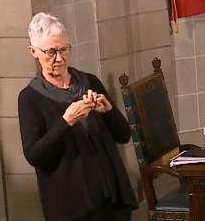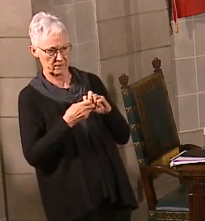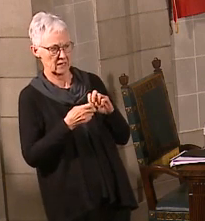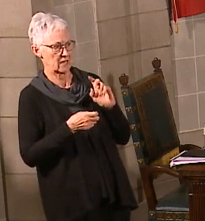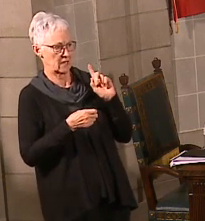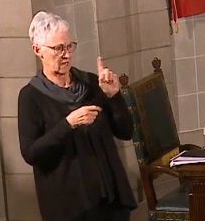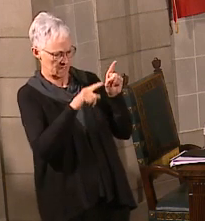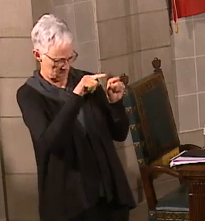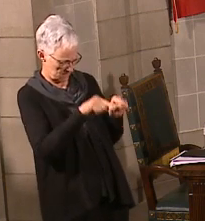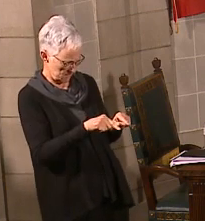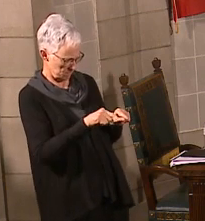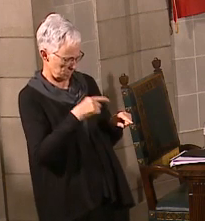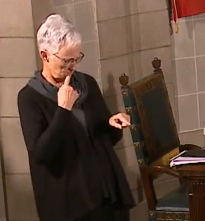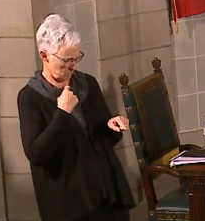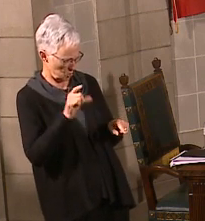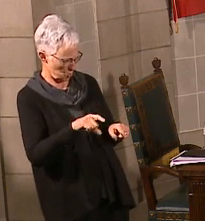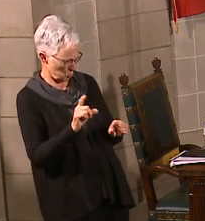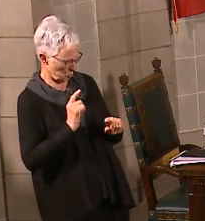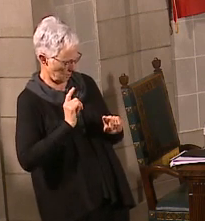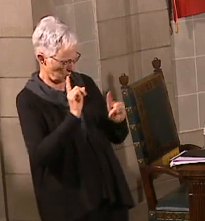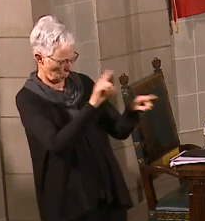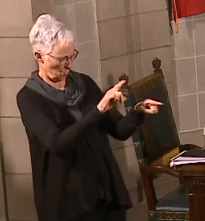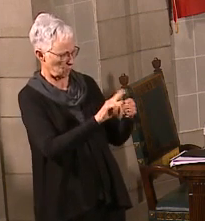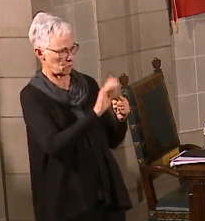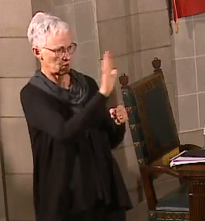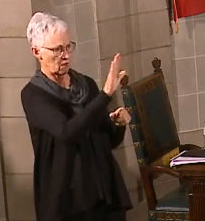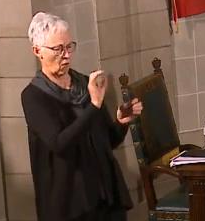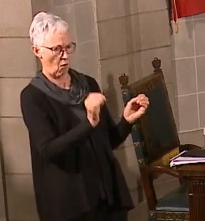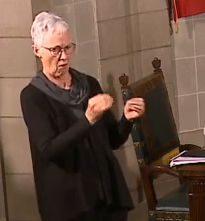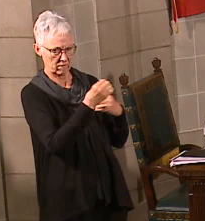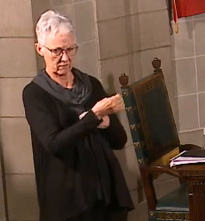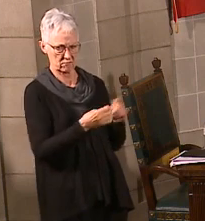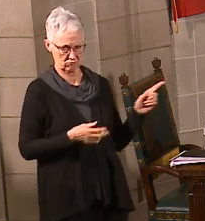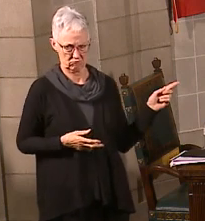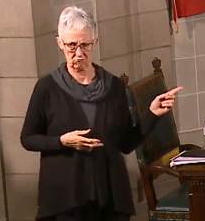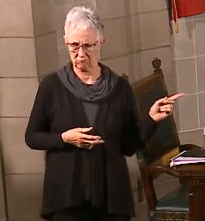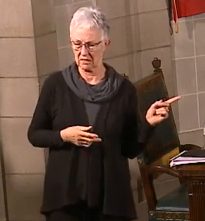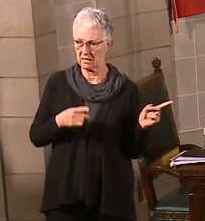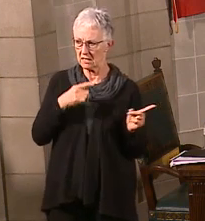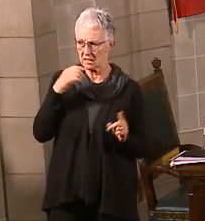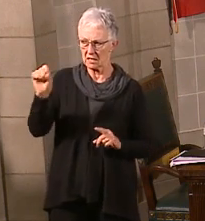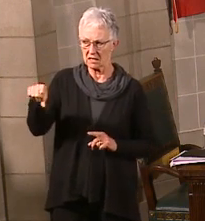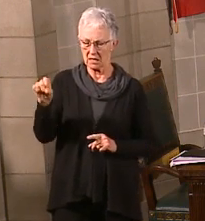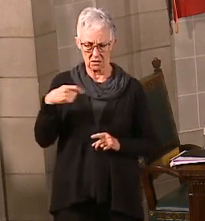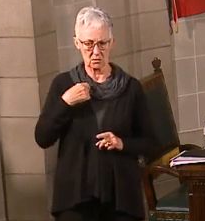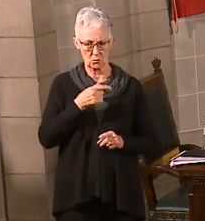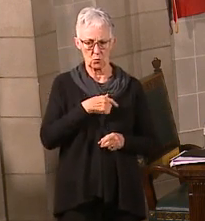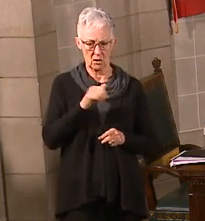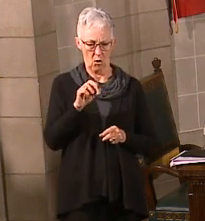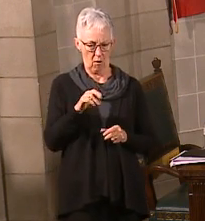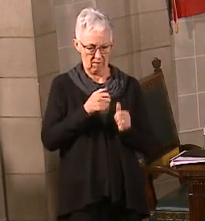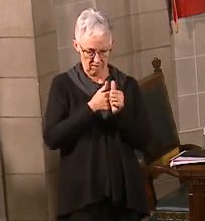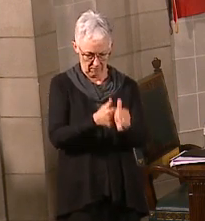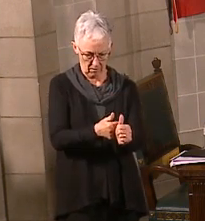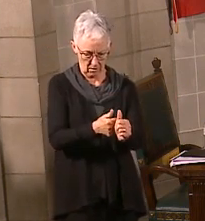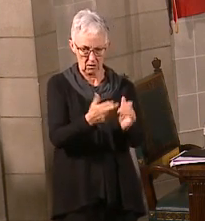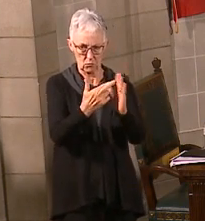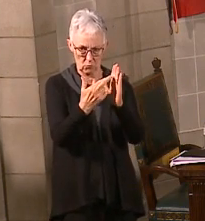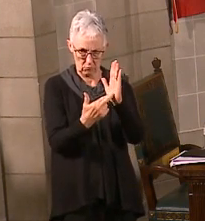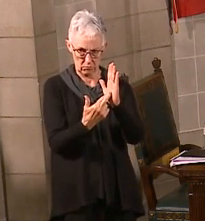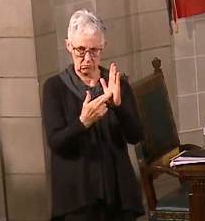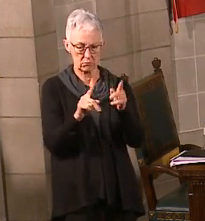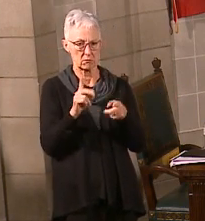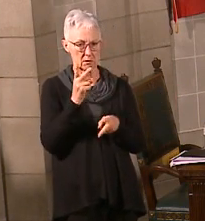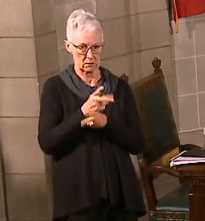safe practice given social distancing. We are practicing social distancing in all of our offices. To the extent we